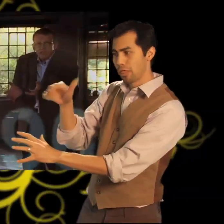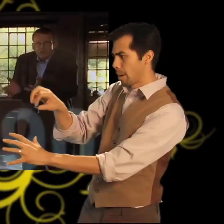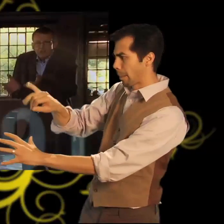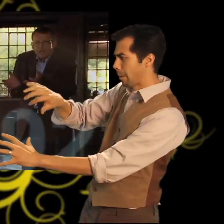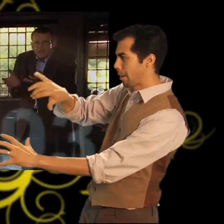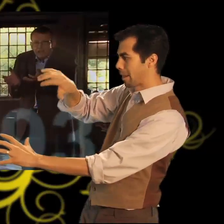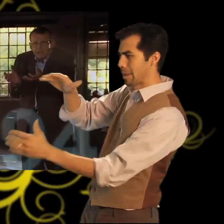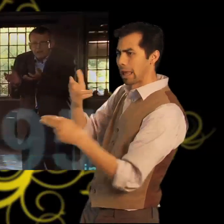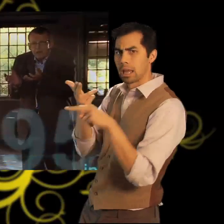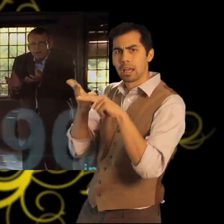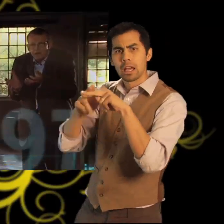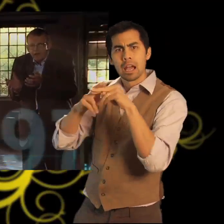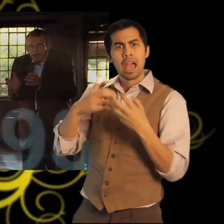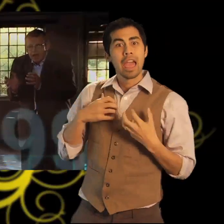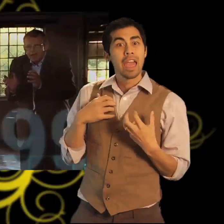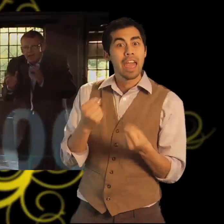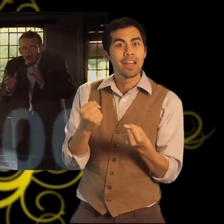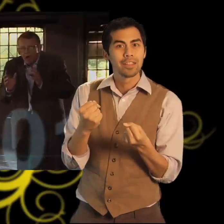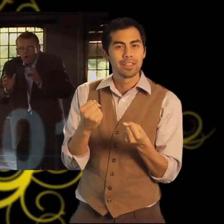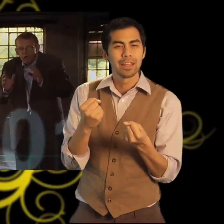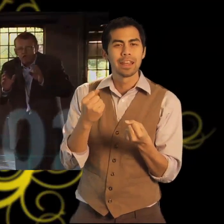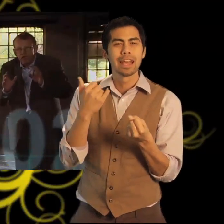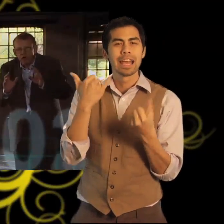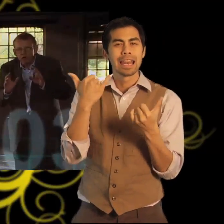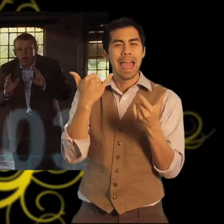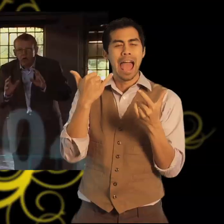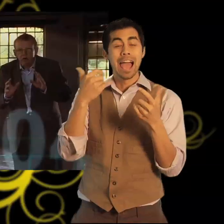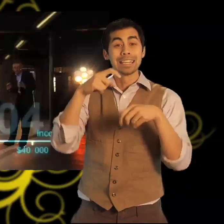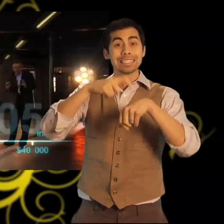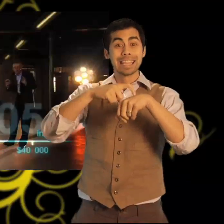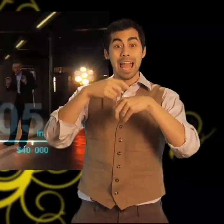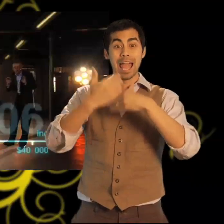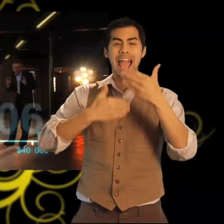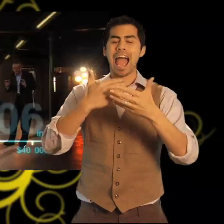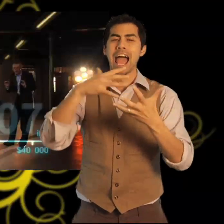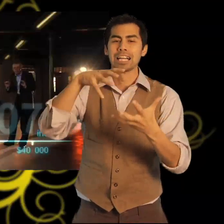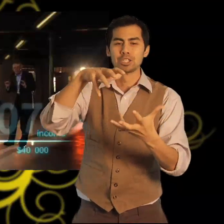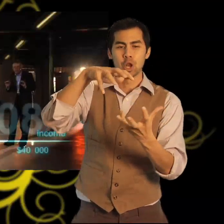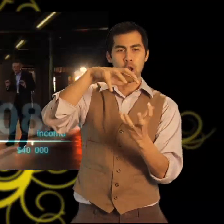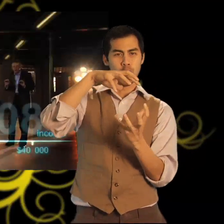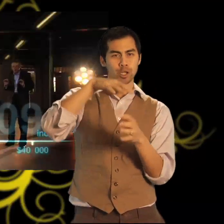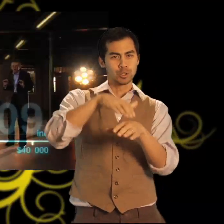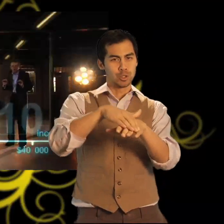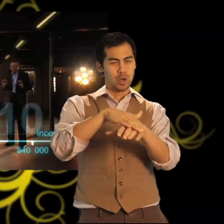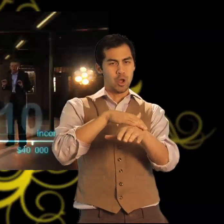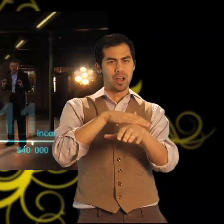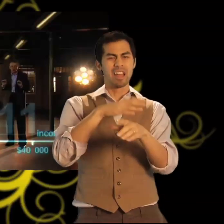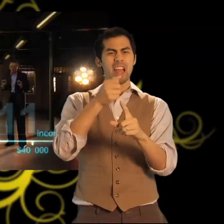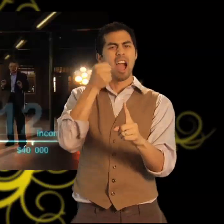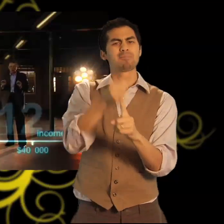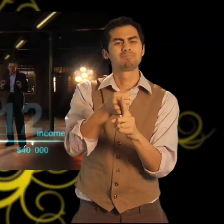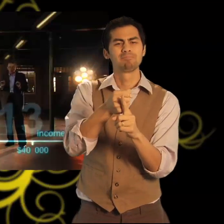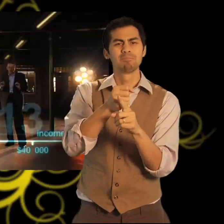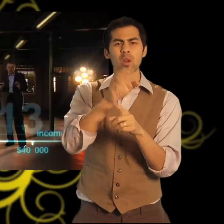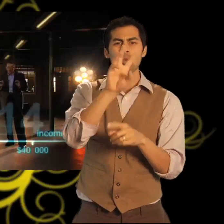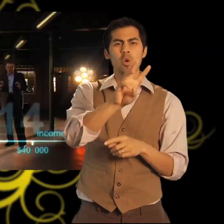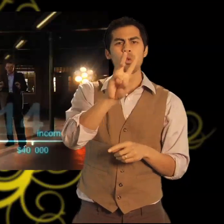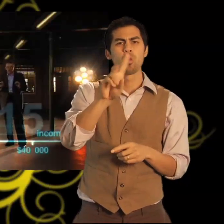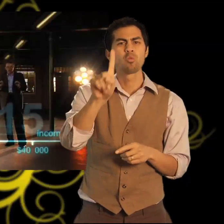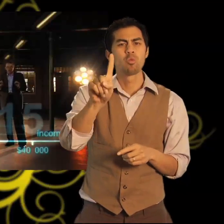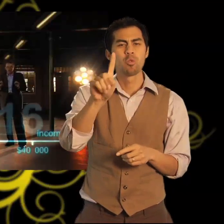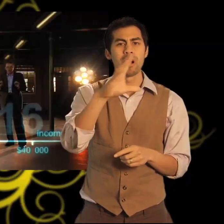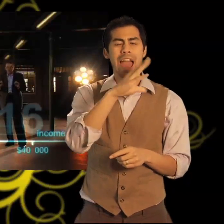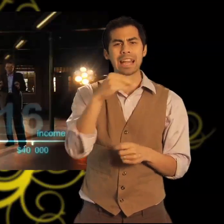get healthier and healthier. And now we slow down to show the impact of the First World War and